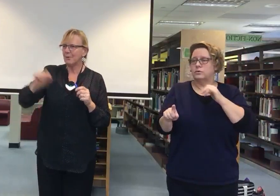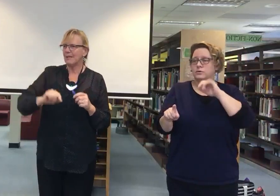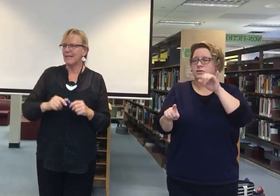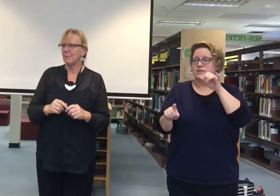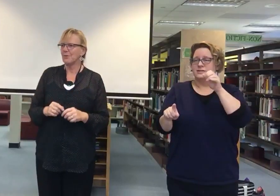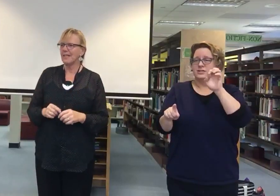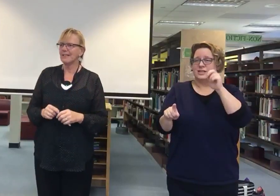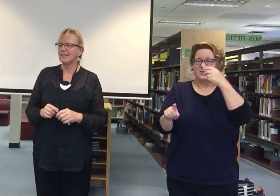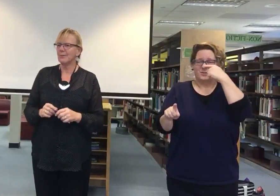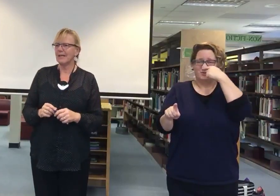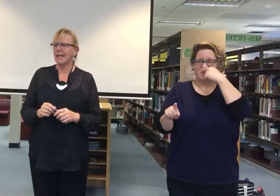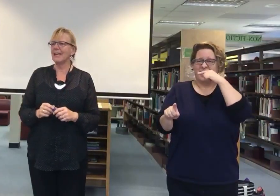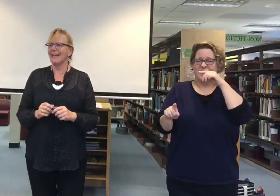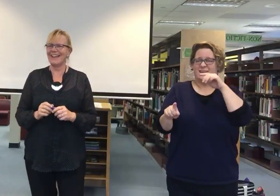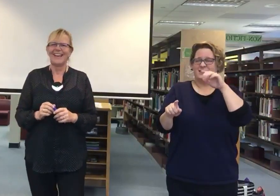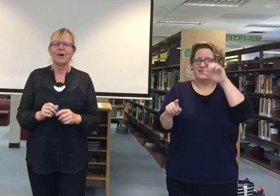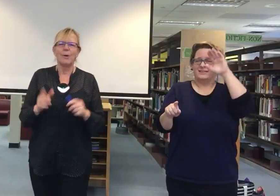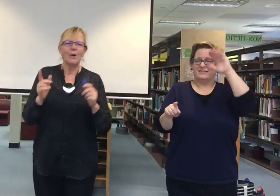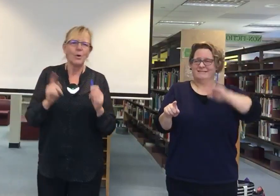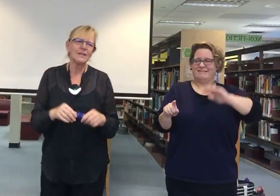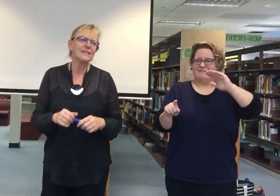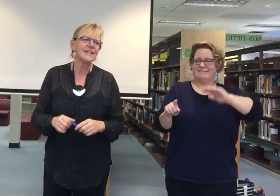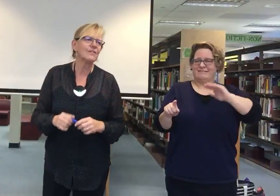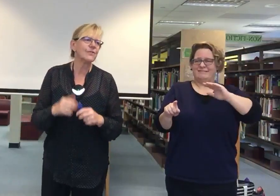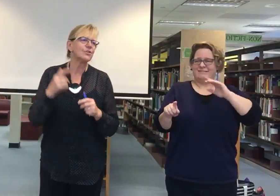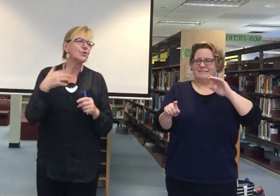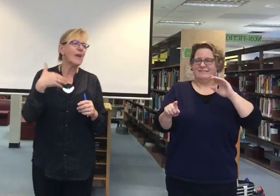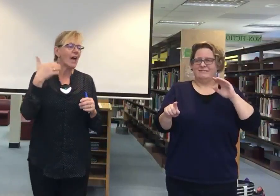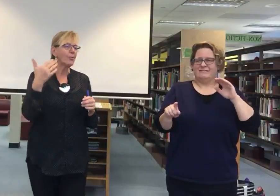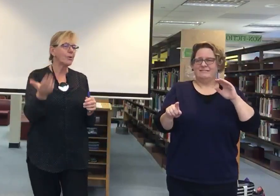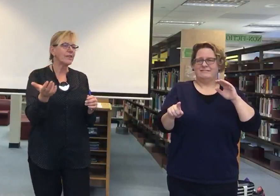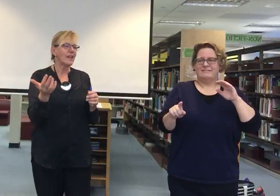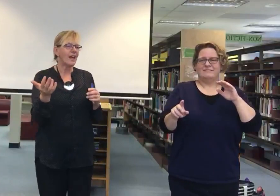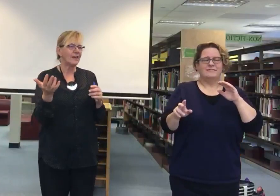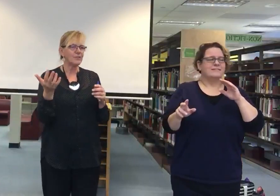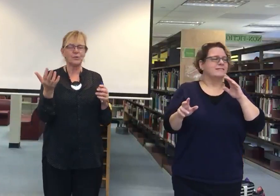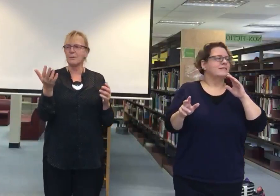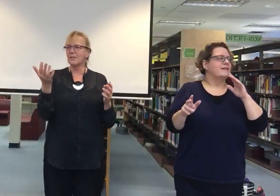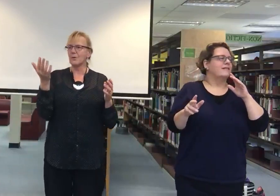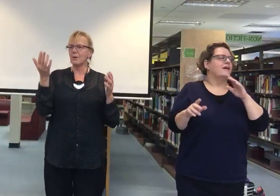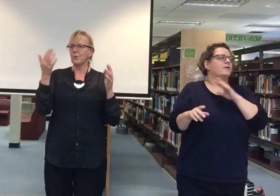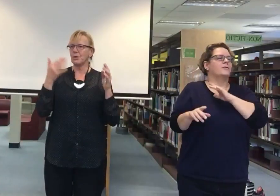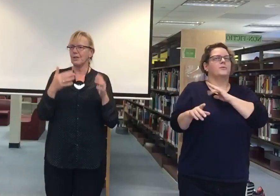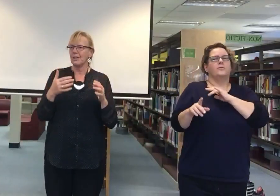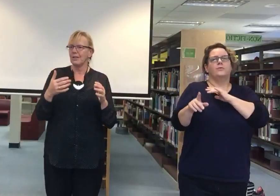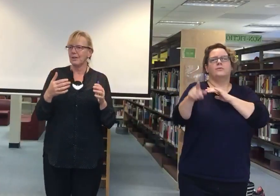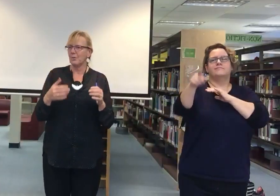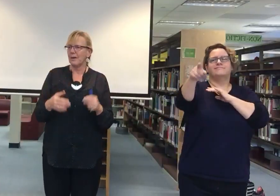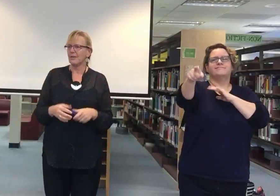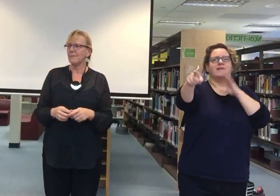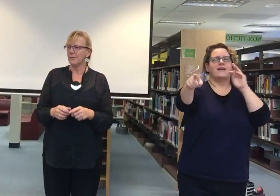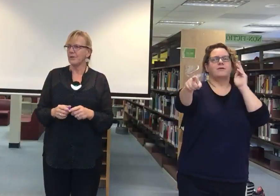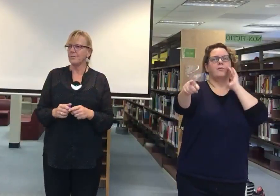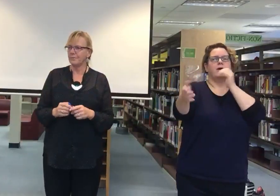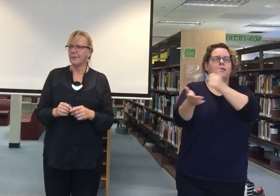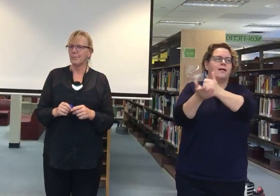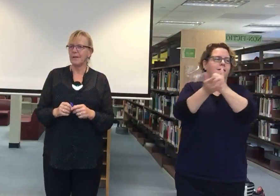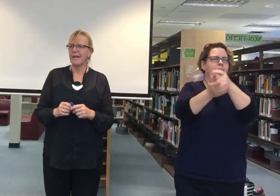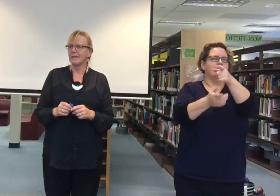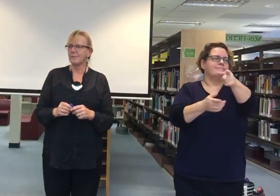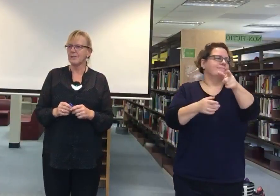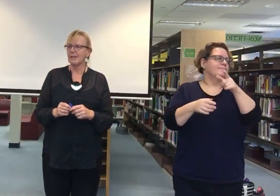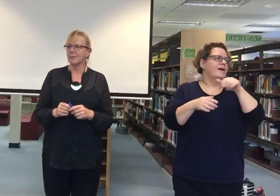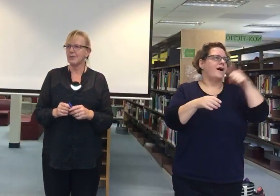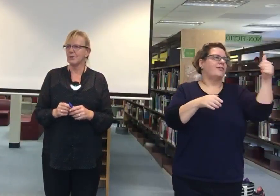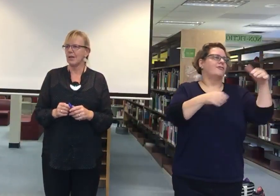do you mind to put the numbers down a little bit? Well, I wanted the sound field too to help with the live streaming so it would go better,